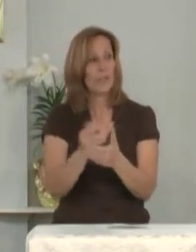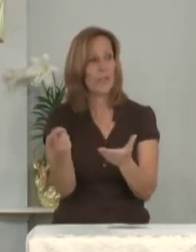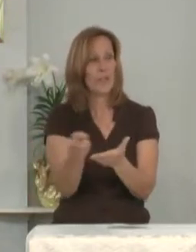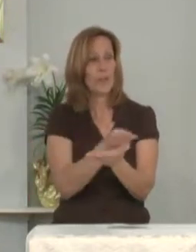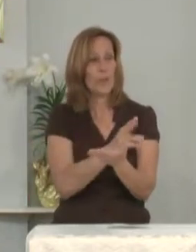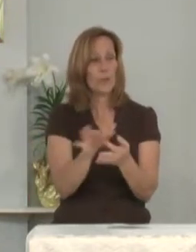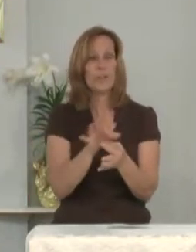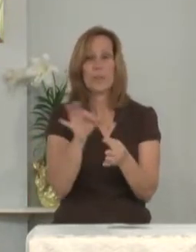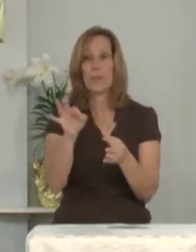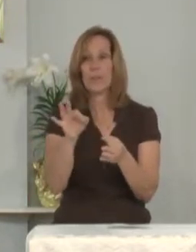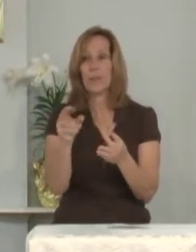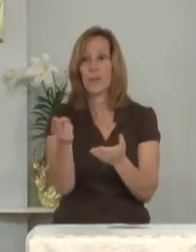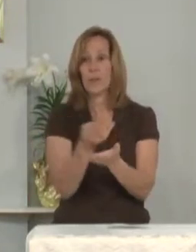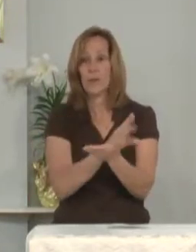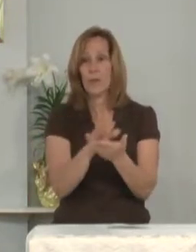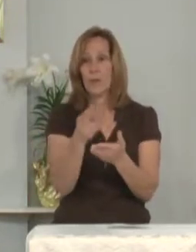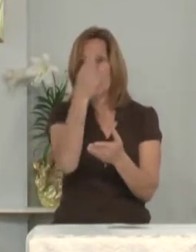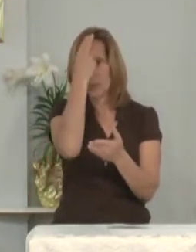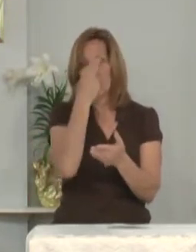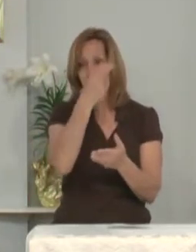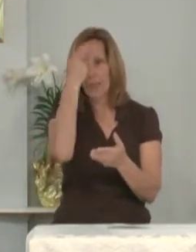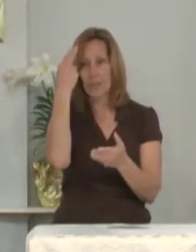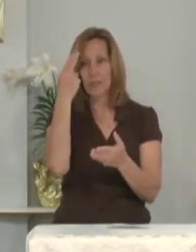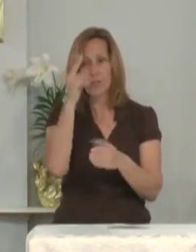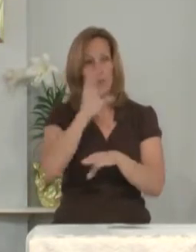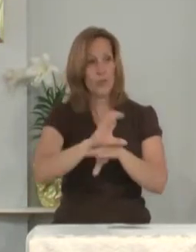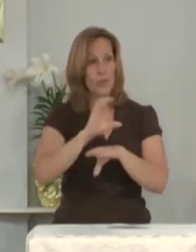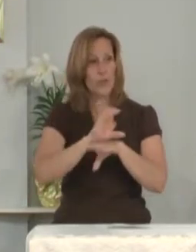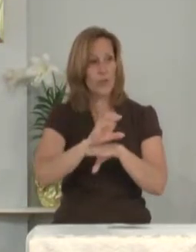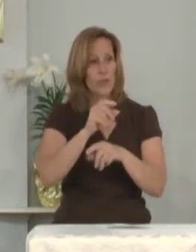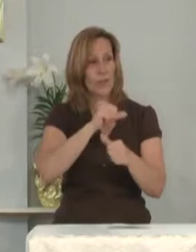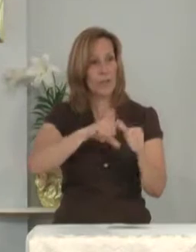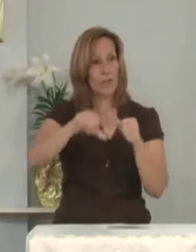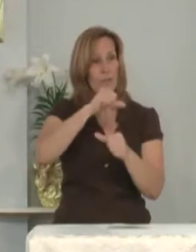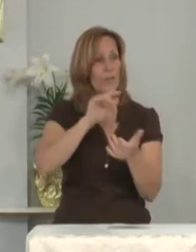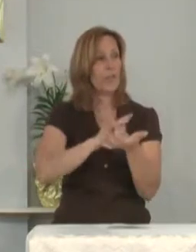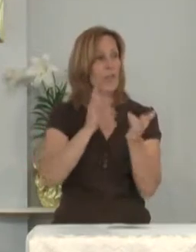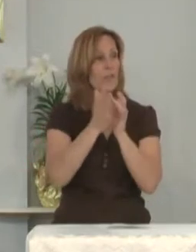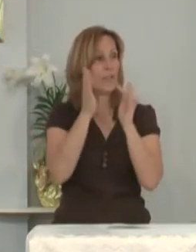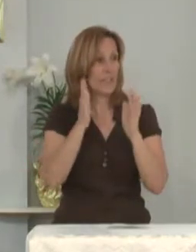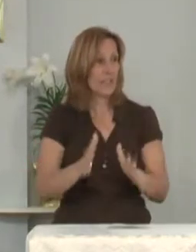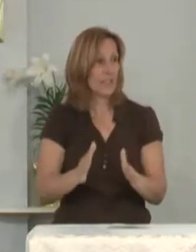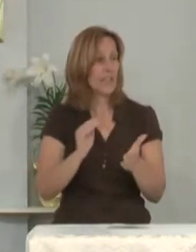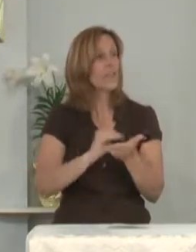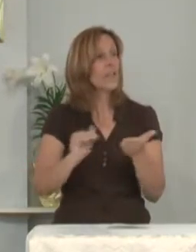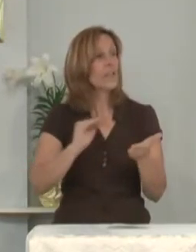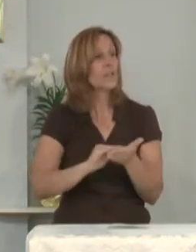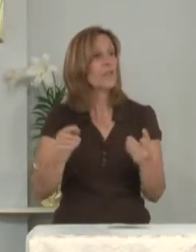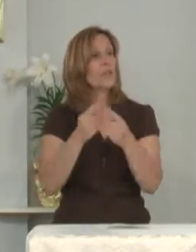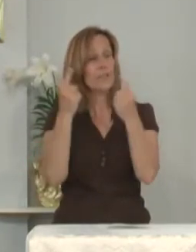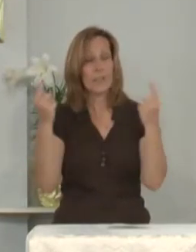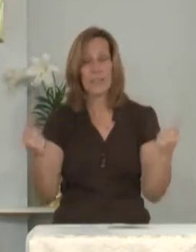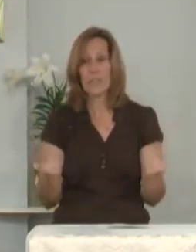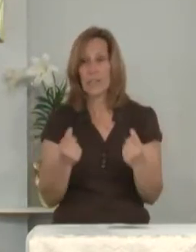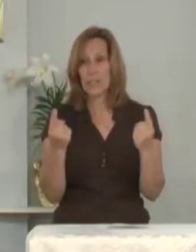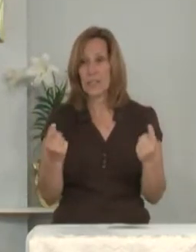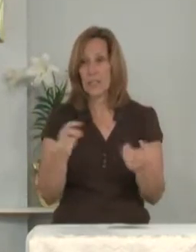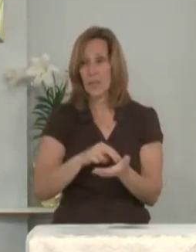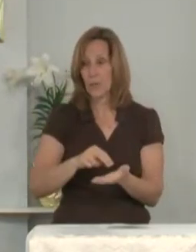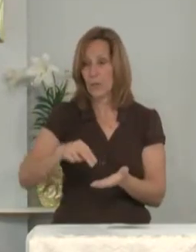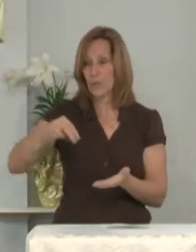Holy Spirit, the Holy Catholic Church, the communion of saints, the forgiveness of sins,